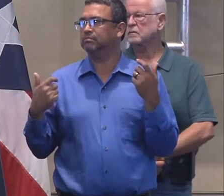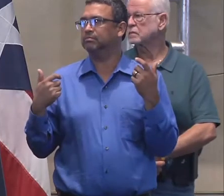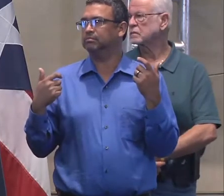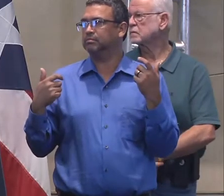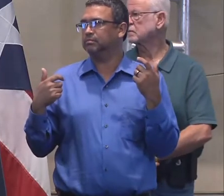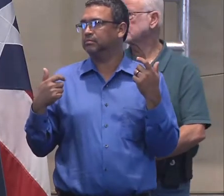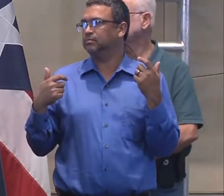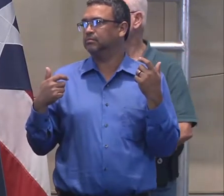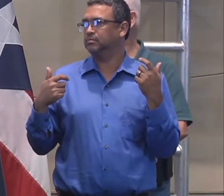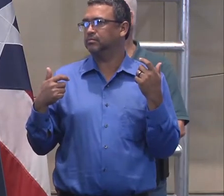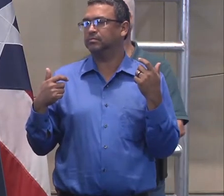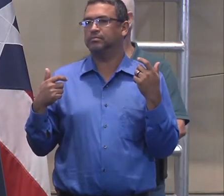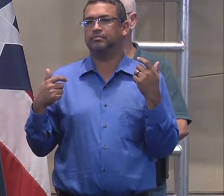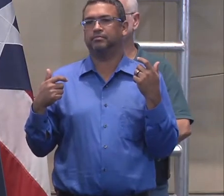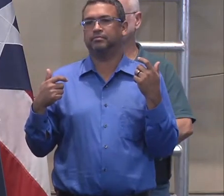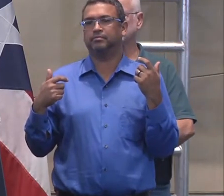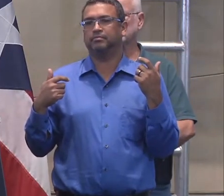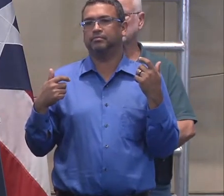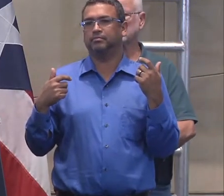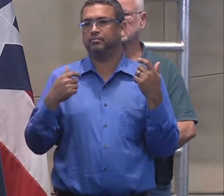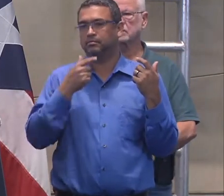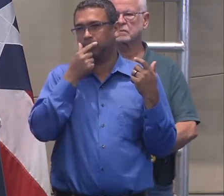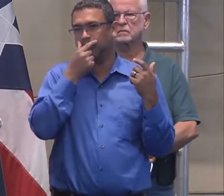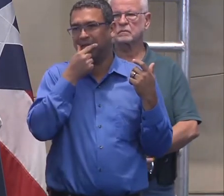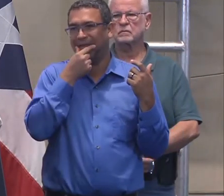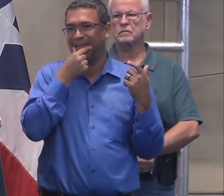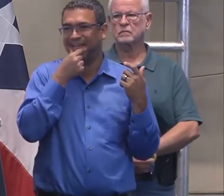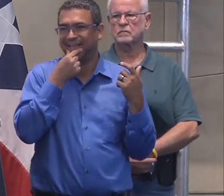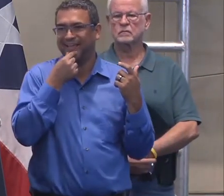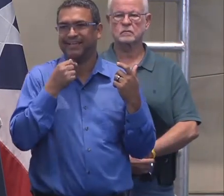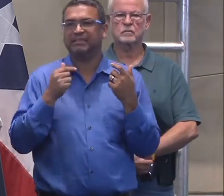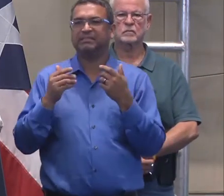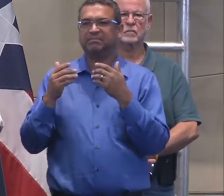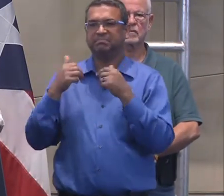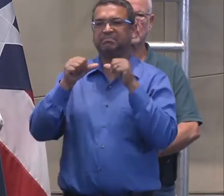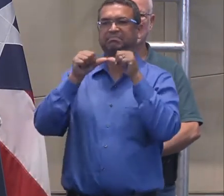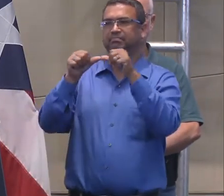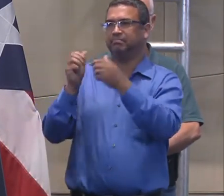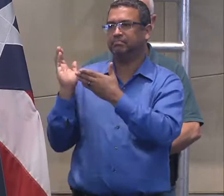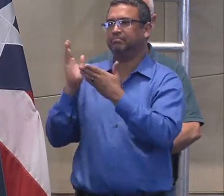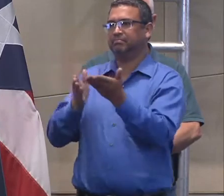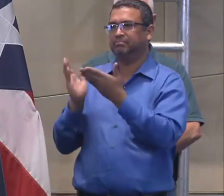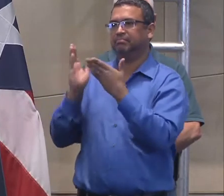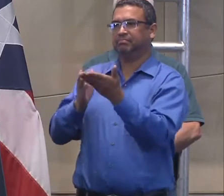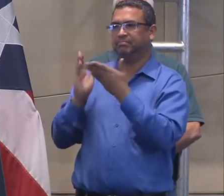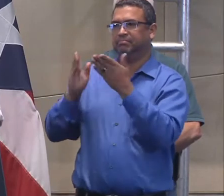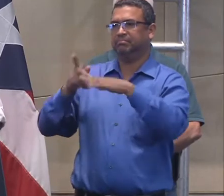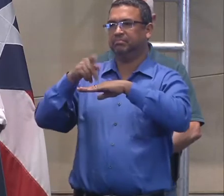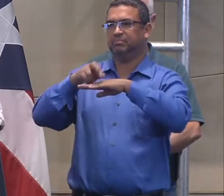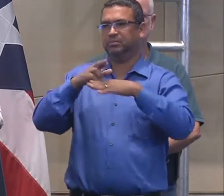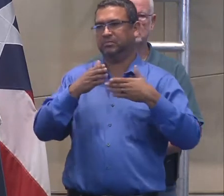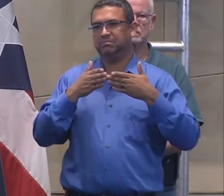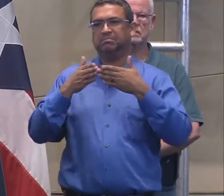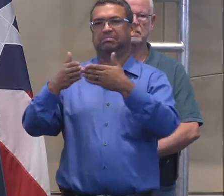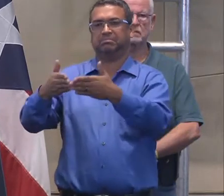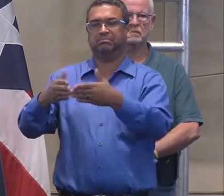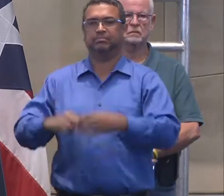goes along, it's also being brought here in Puerto Rico. We've been distributing directly